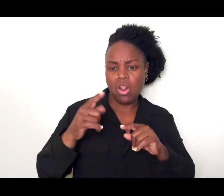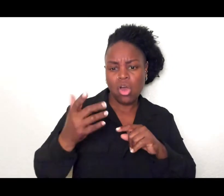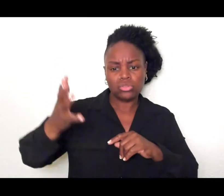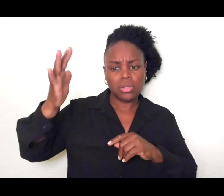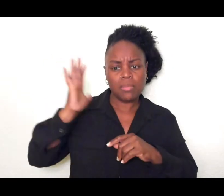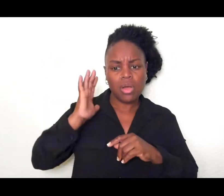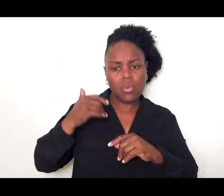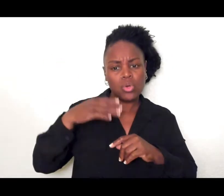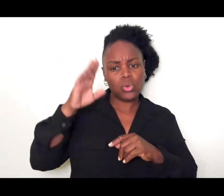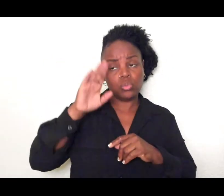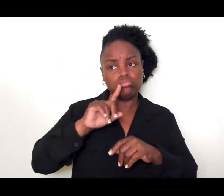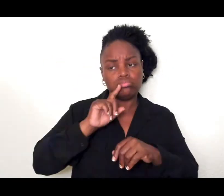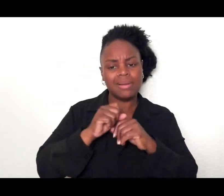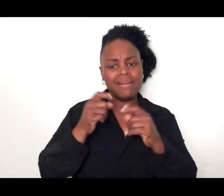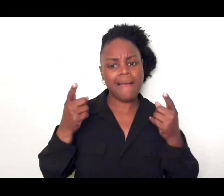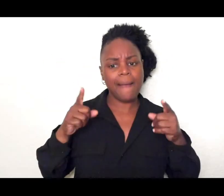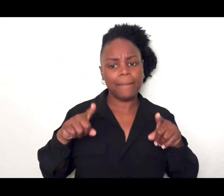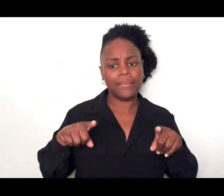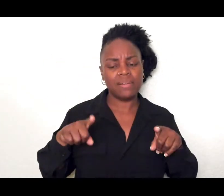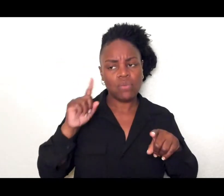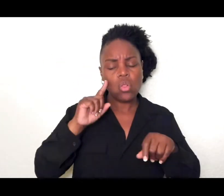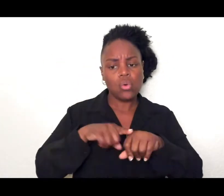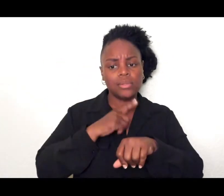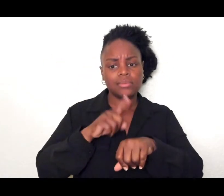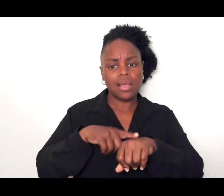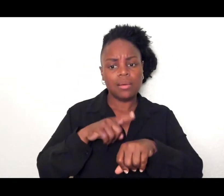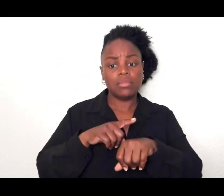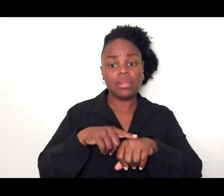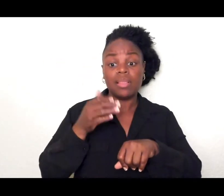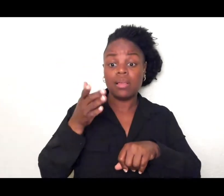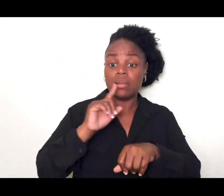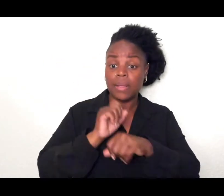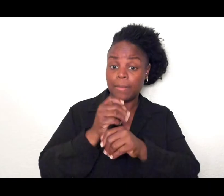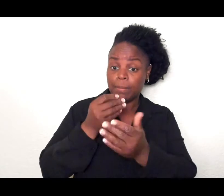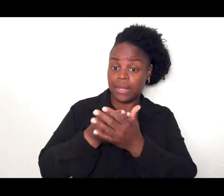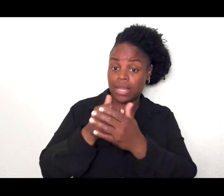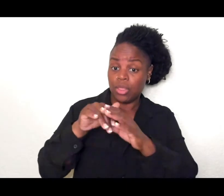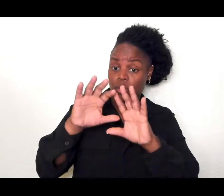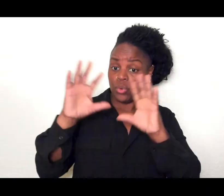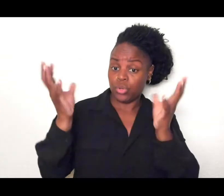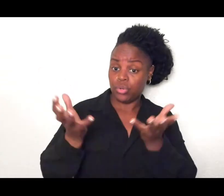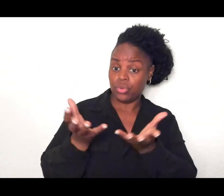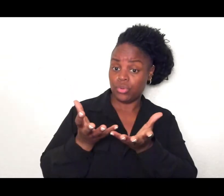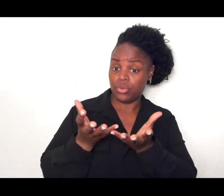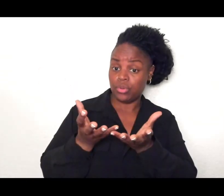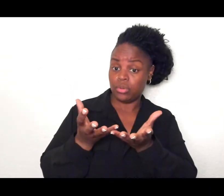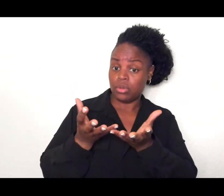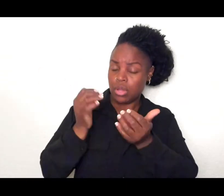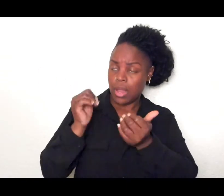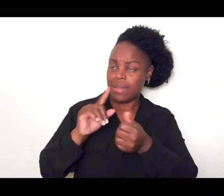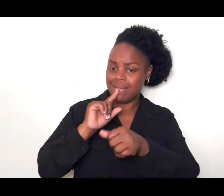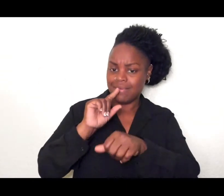who knew this, flooding and loss, and only one friend who would speak to me about it.